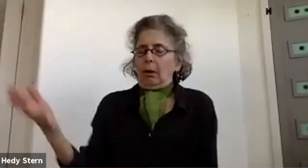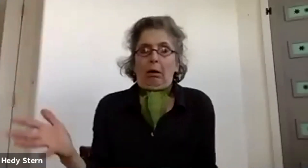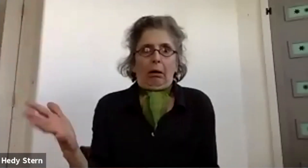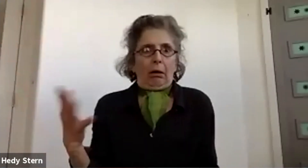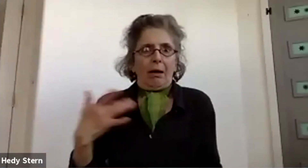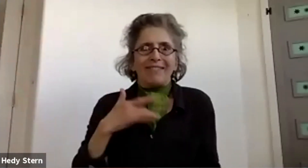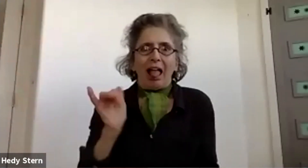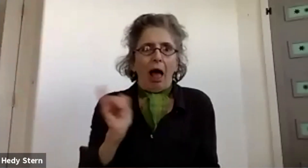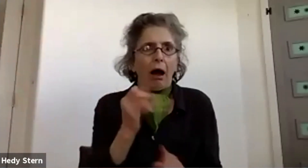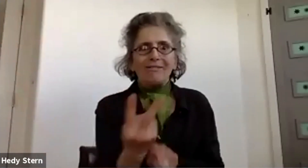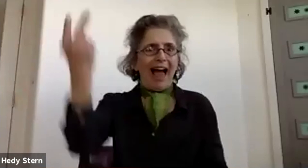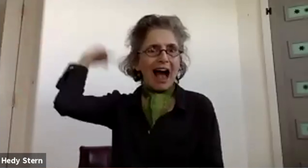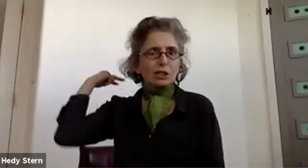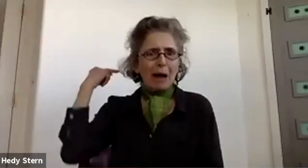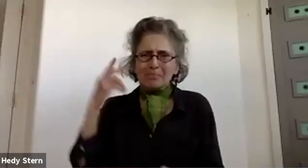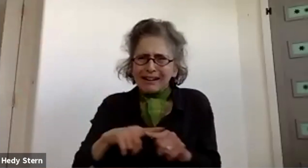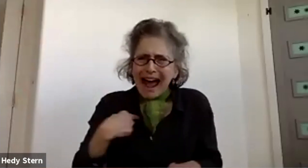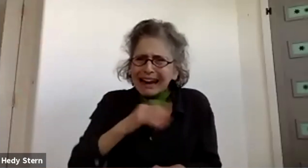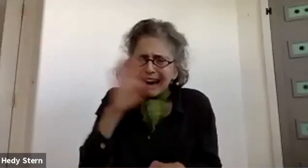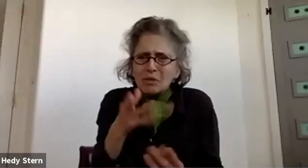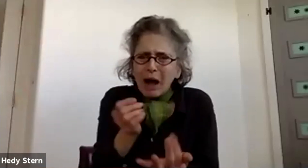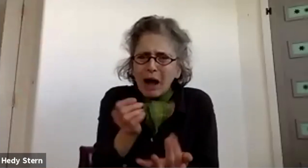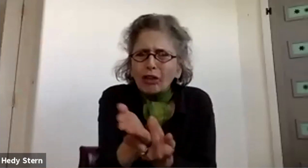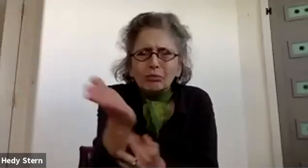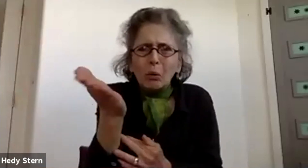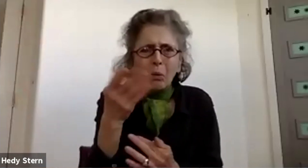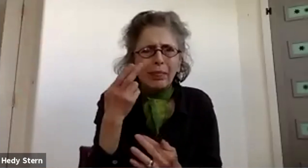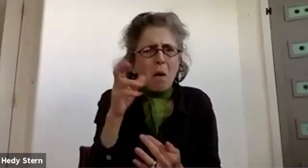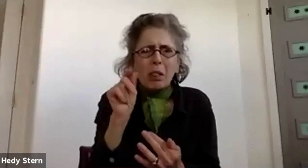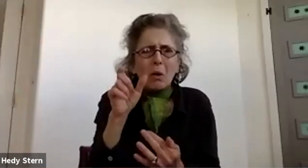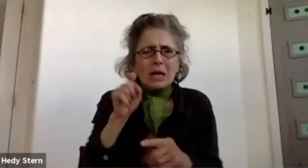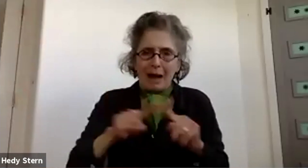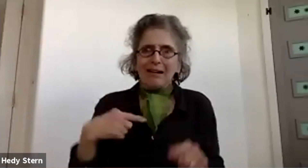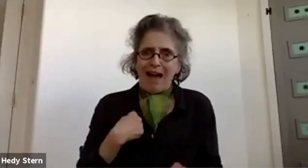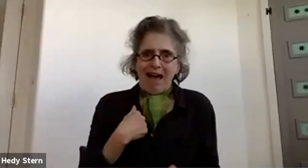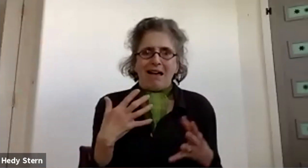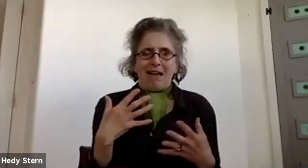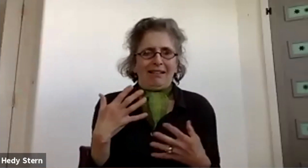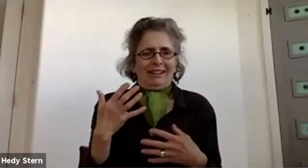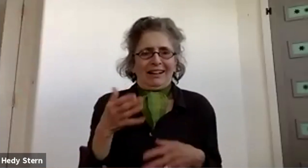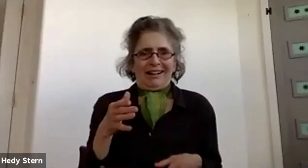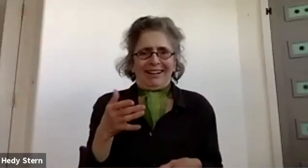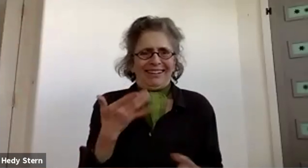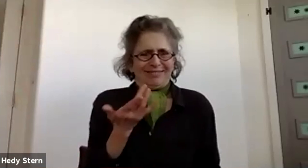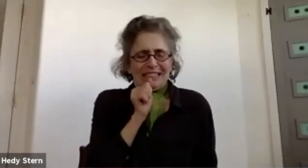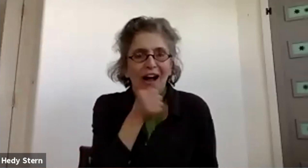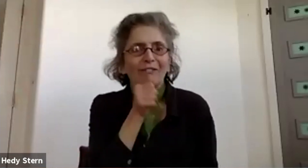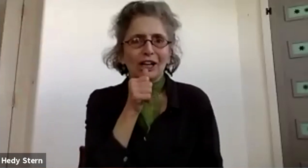something else. But I got a flashback then that I even though I never went to the Holocaust, for some reason my